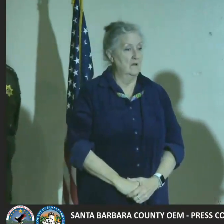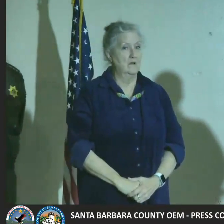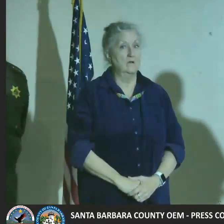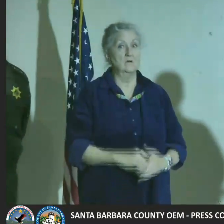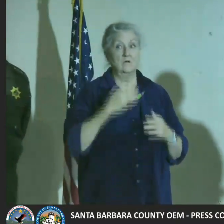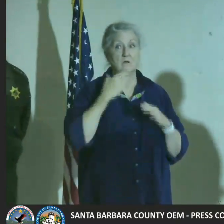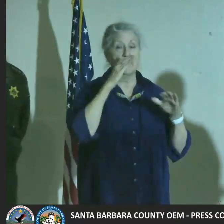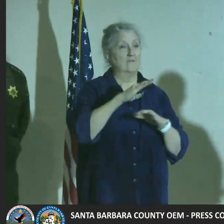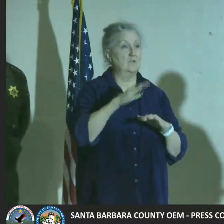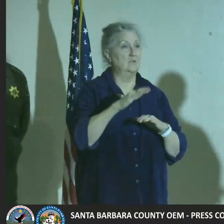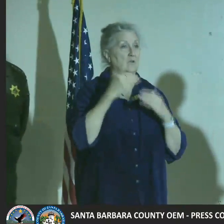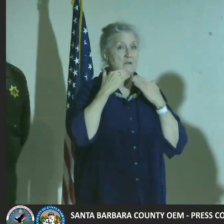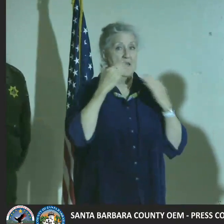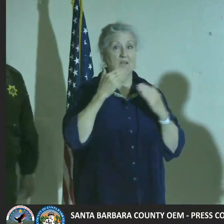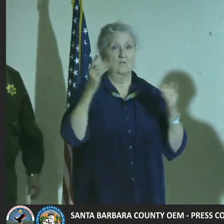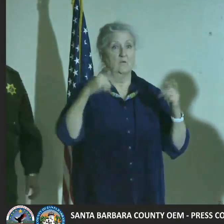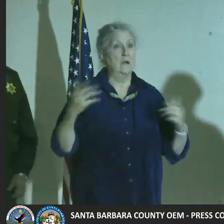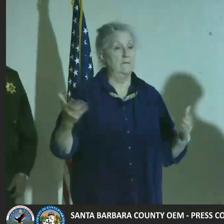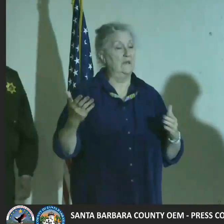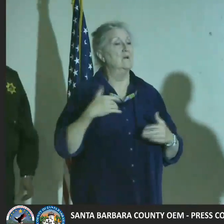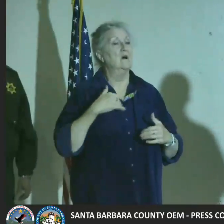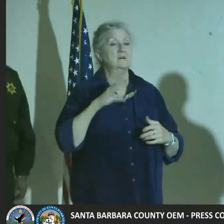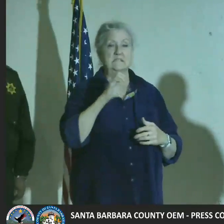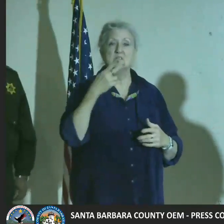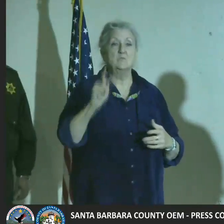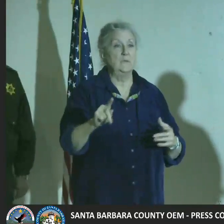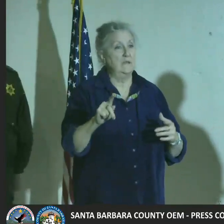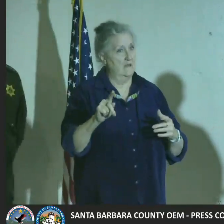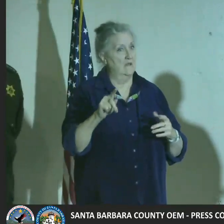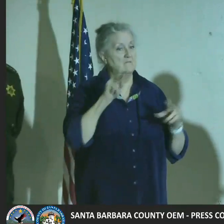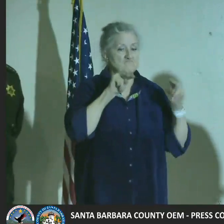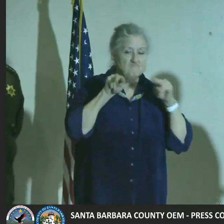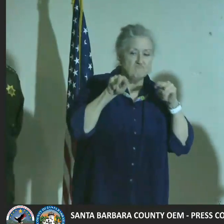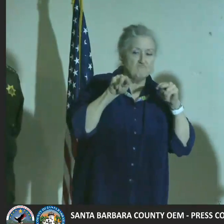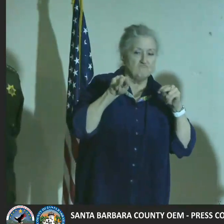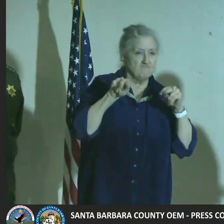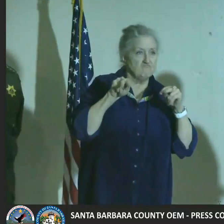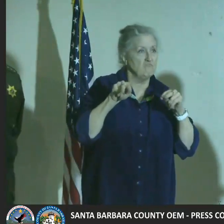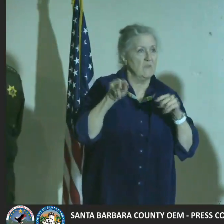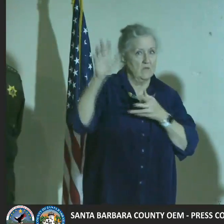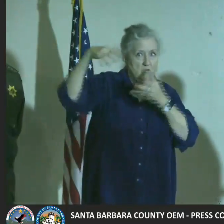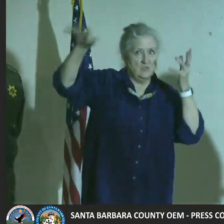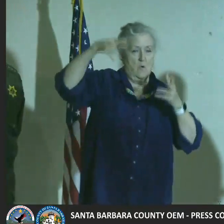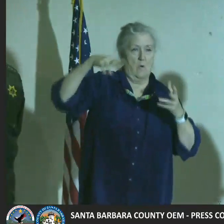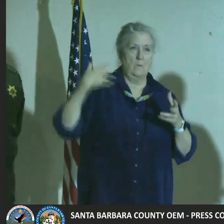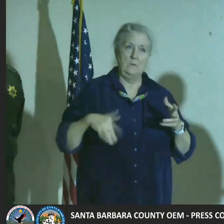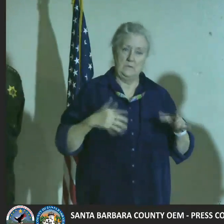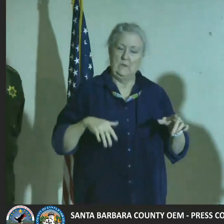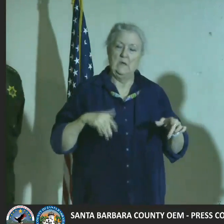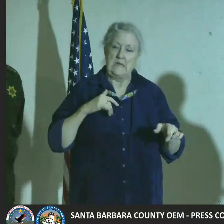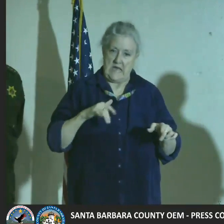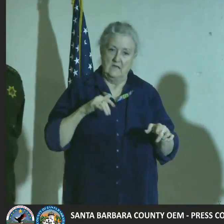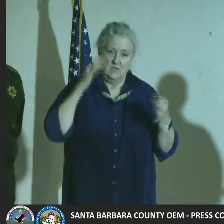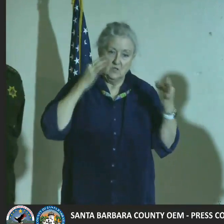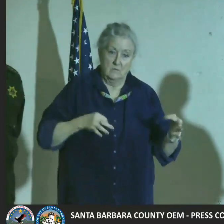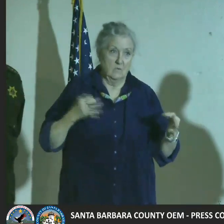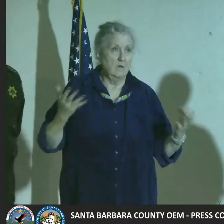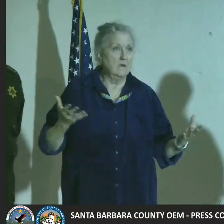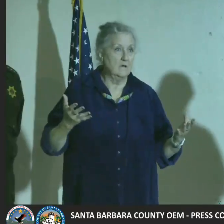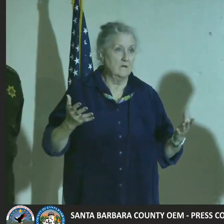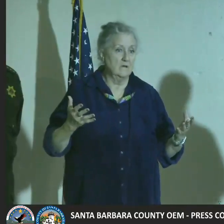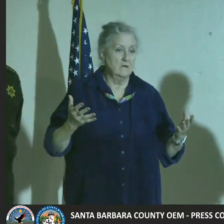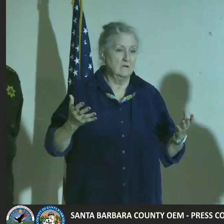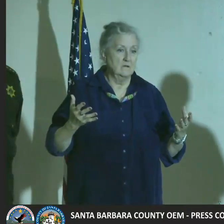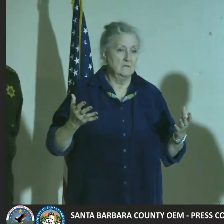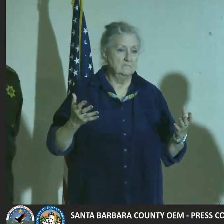Good afternoon. Thank you all for being here. The CHP monitored the storm very closely and determined there was